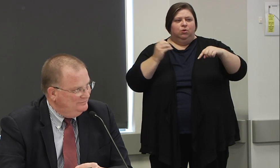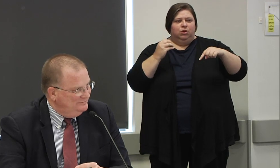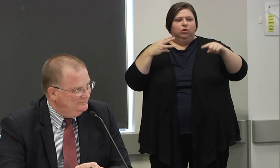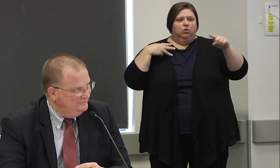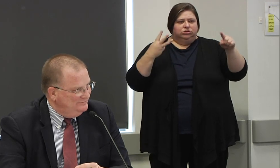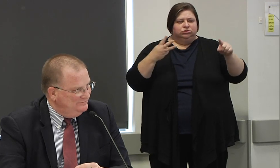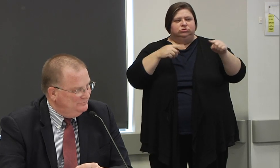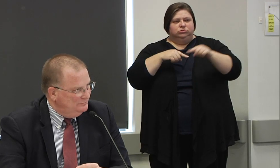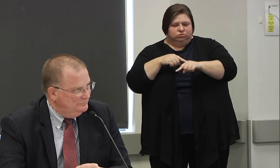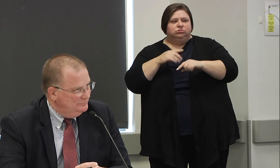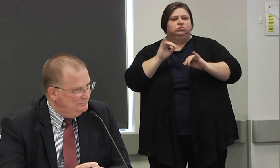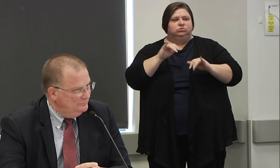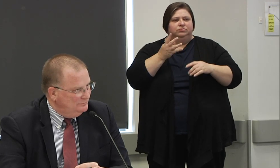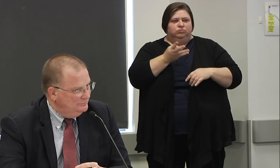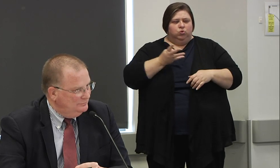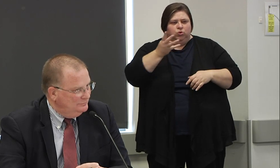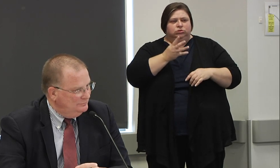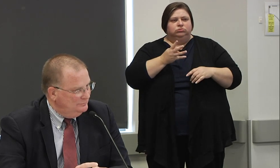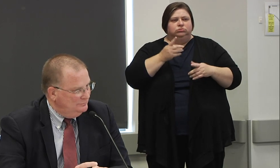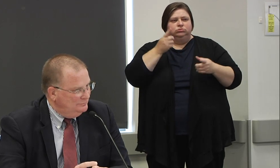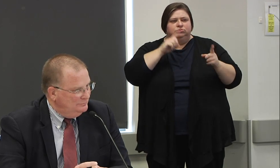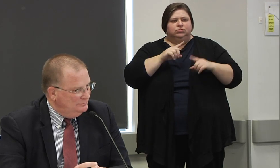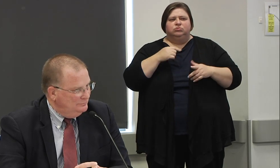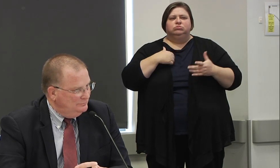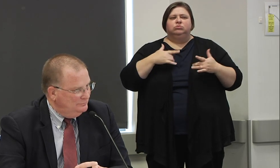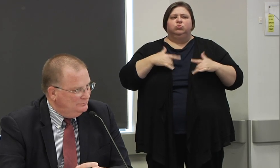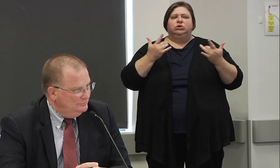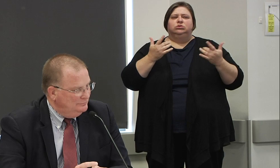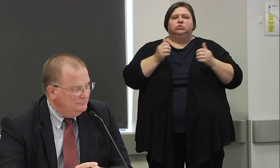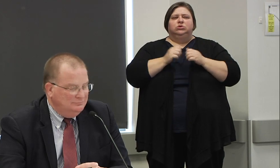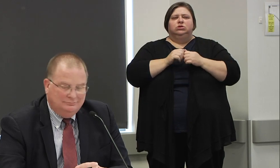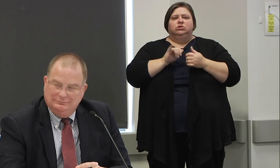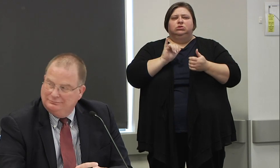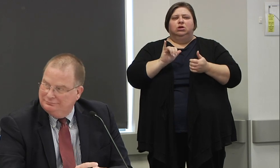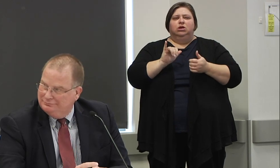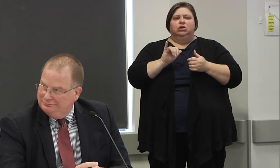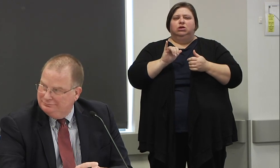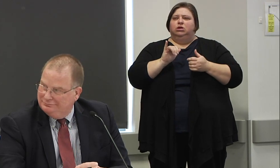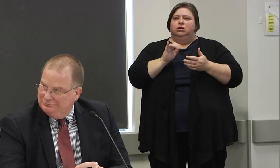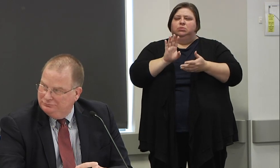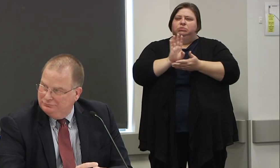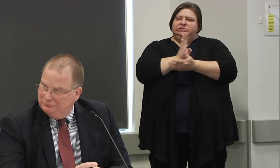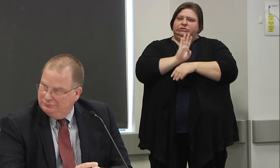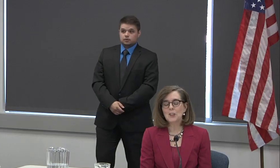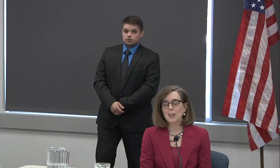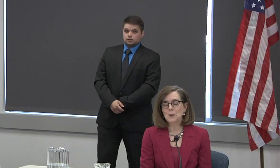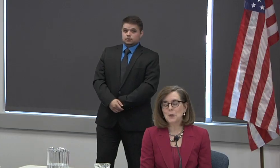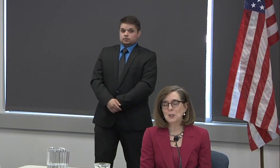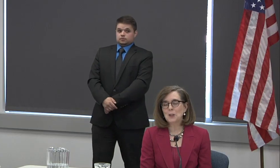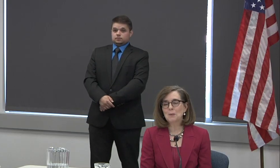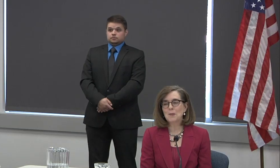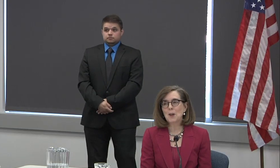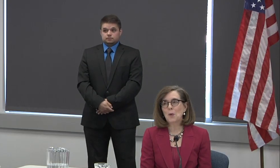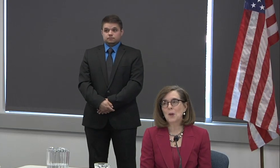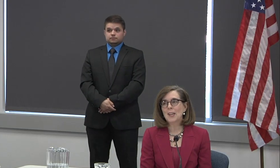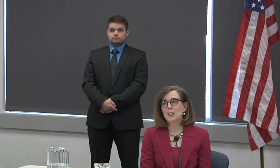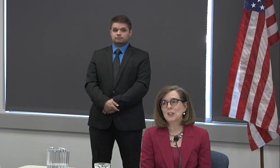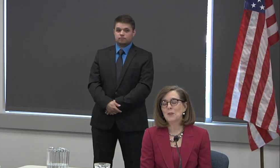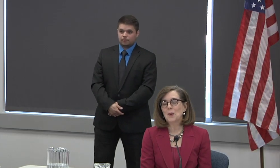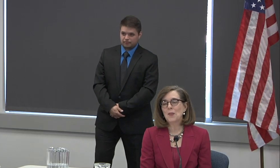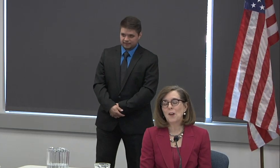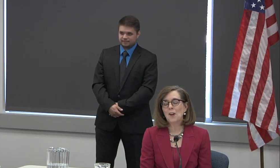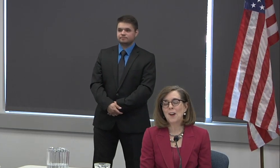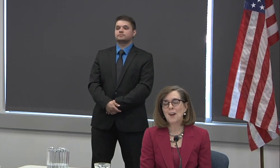about businesses that violate your orders? How do you enforce them? Okay, that's 2 questions, Andrew. In terms of our coordination